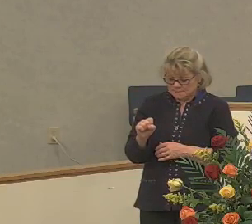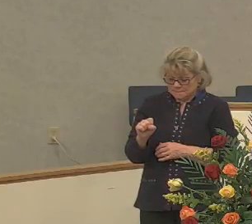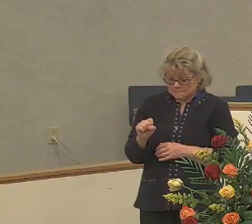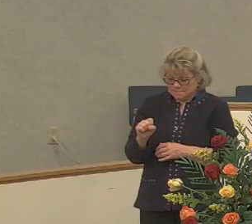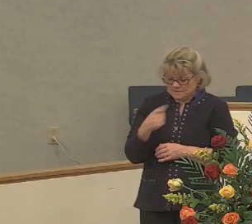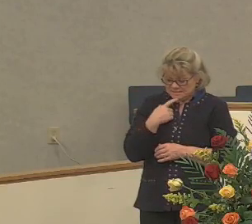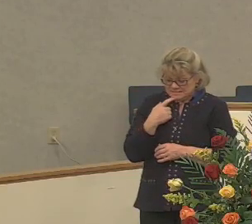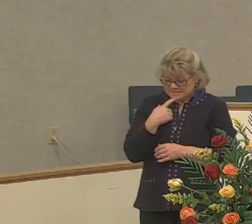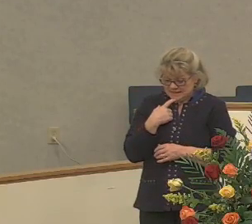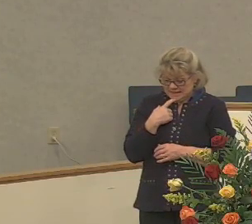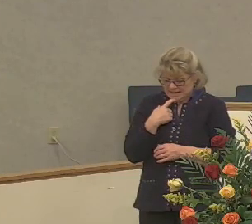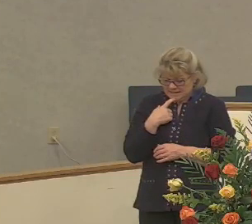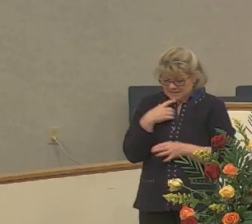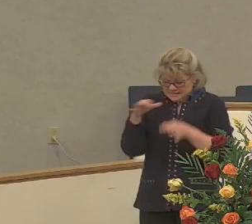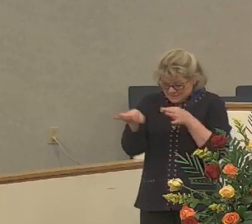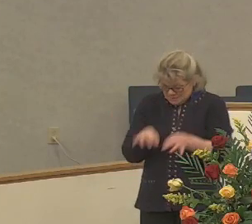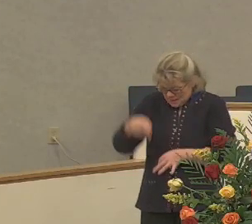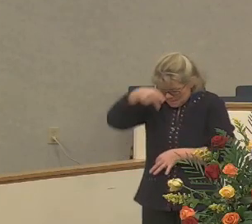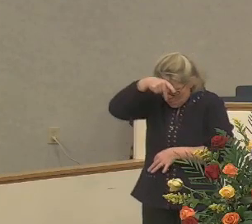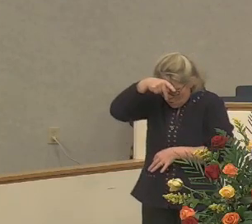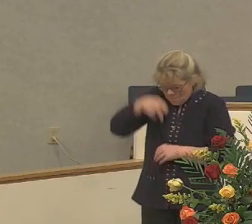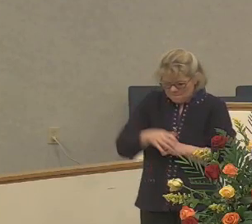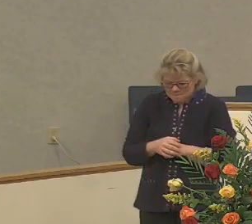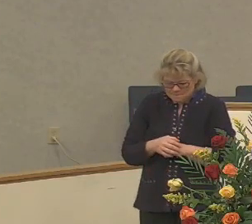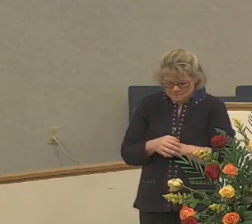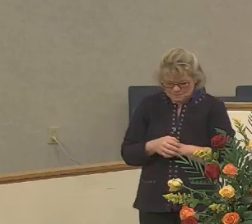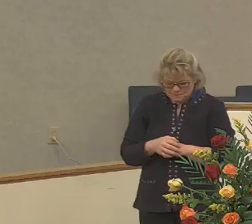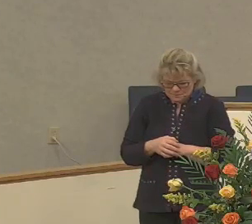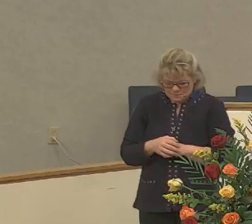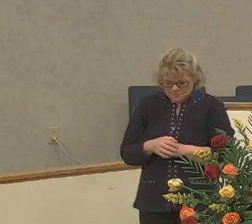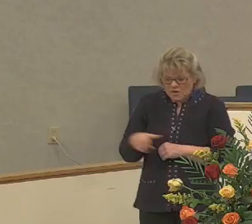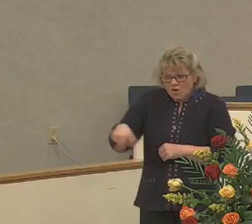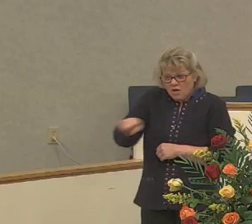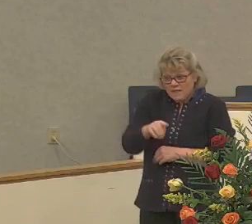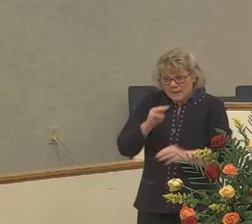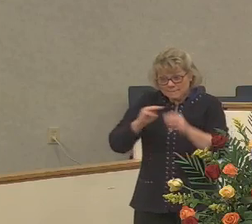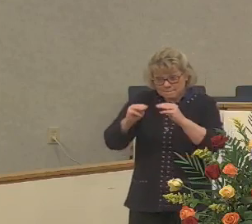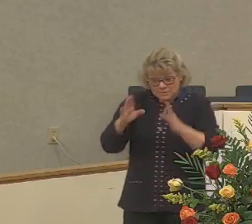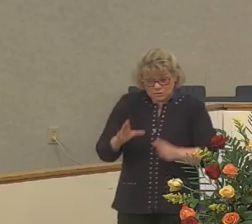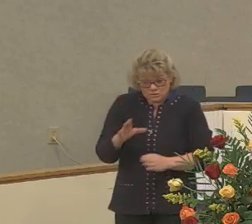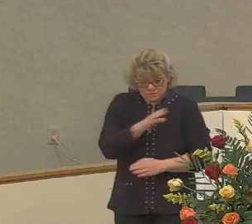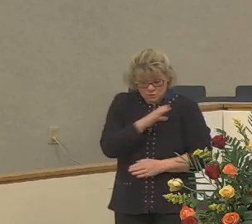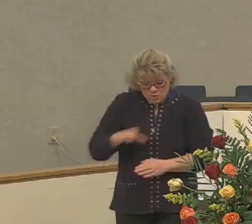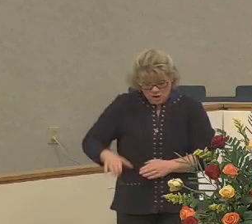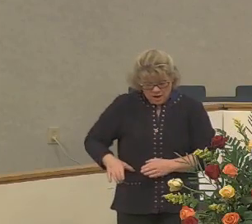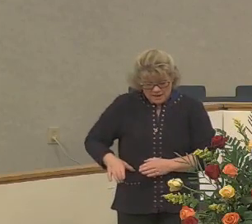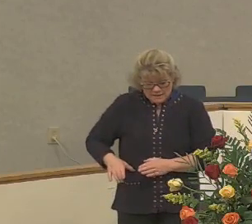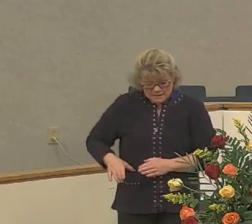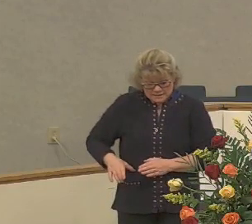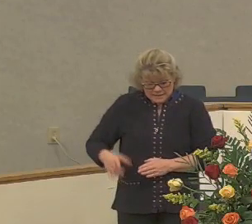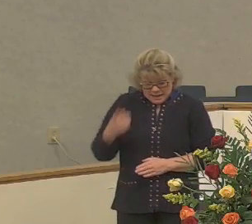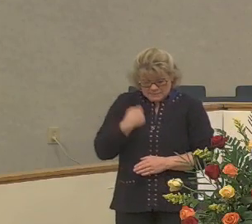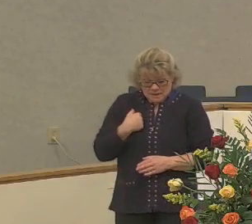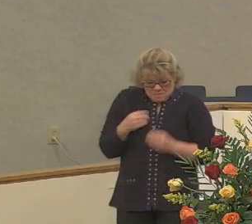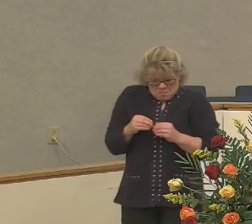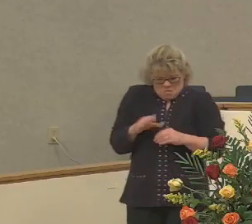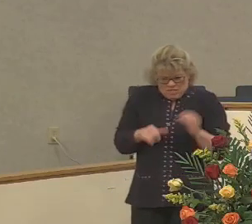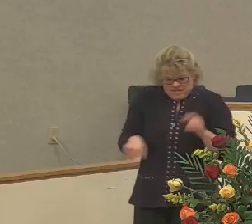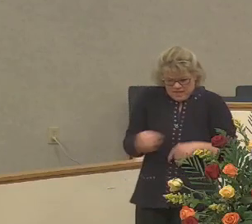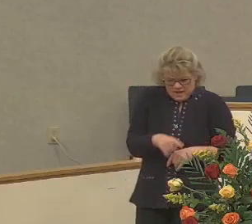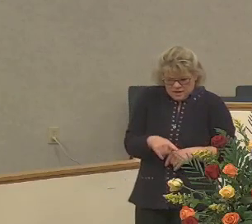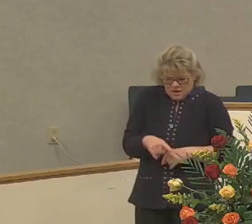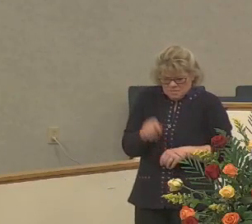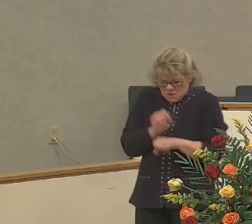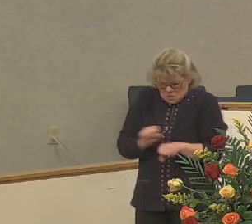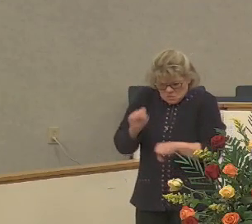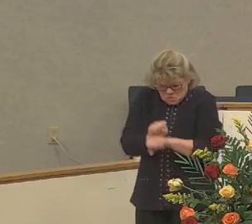It says, and this is describing Paul, "Are they ministers of Christ? I speak as a fool. I am more. In labors